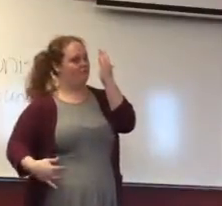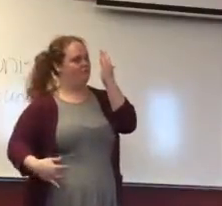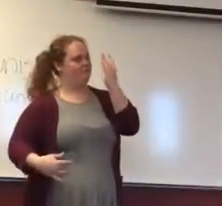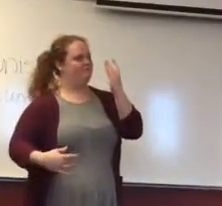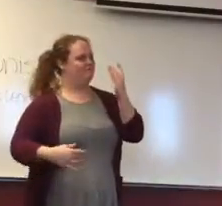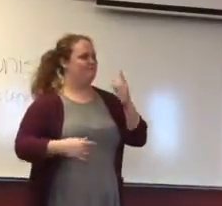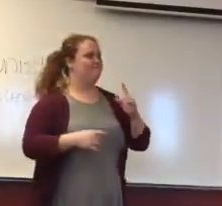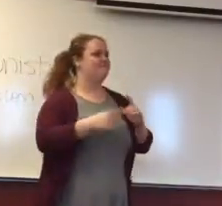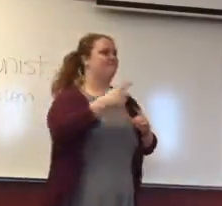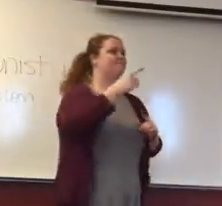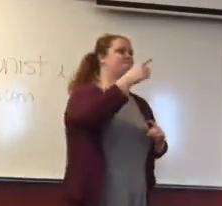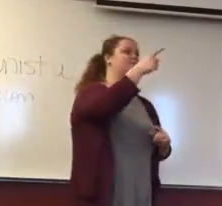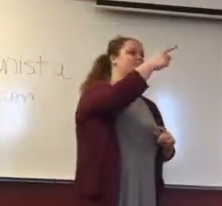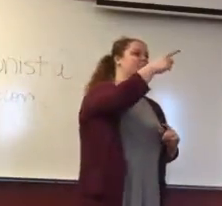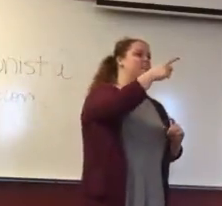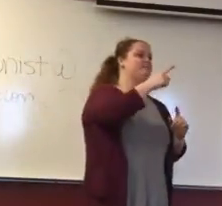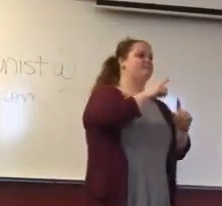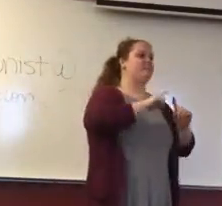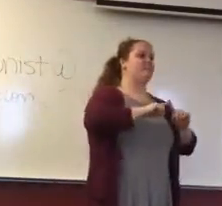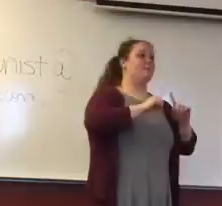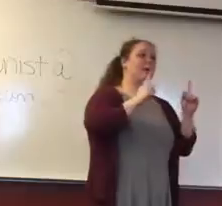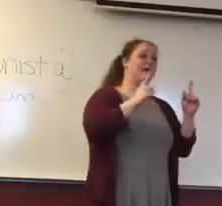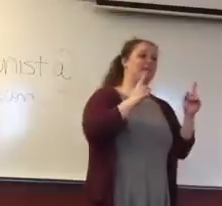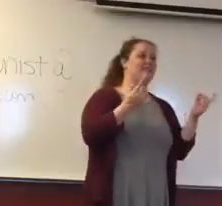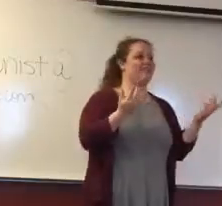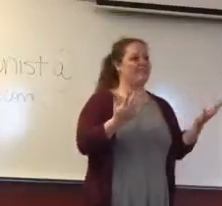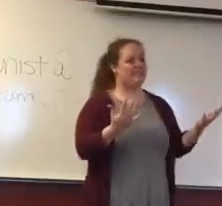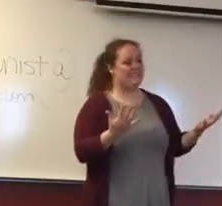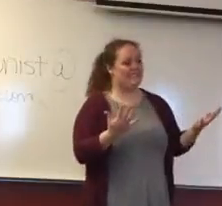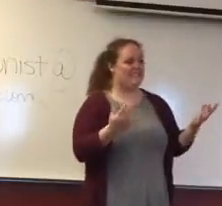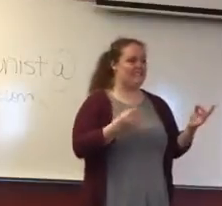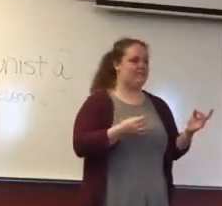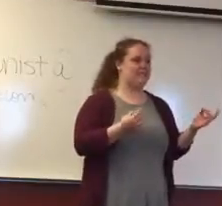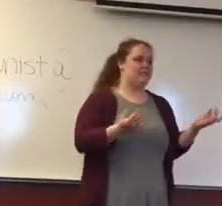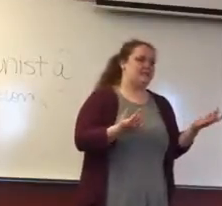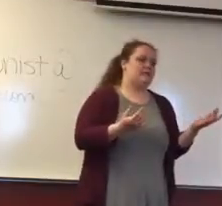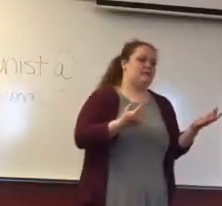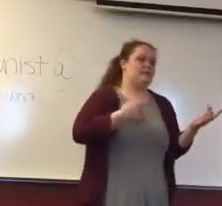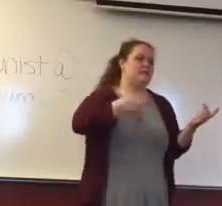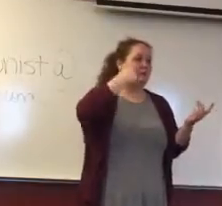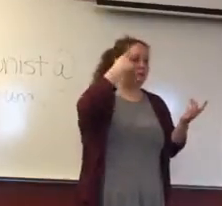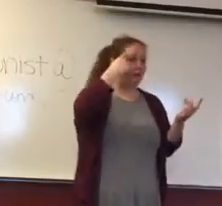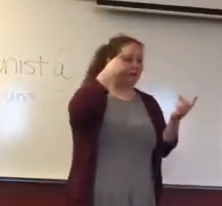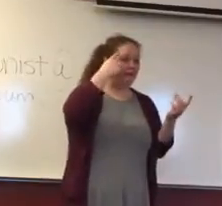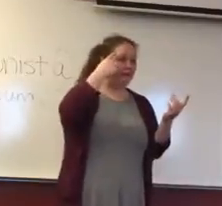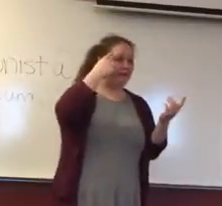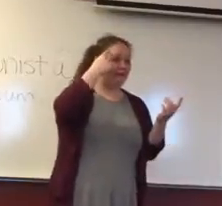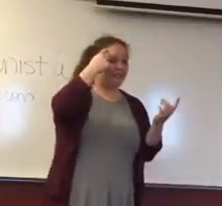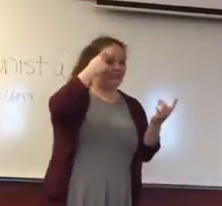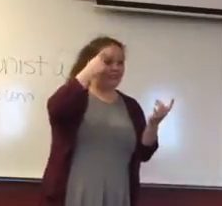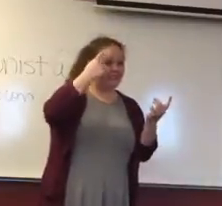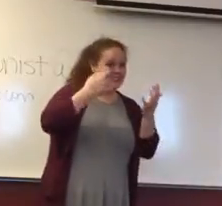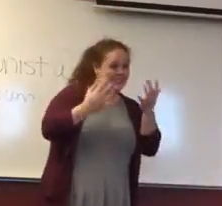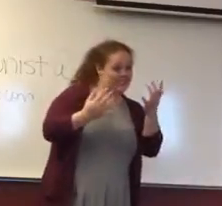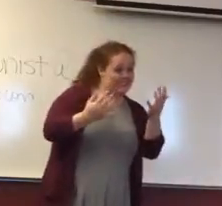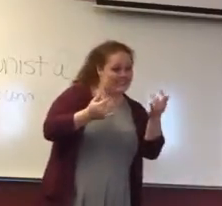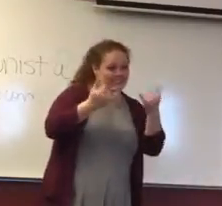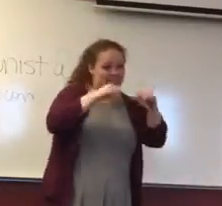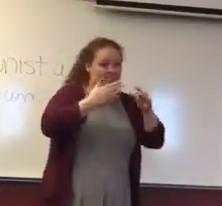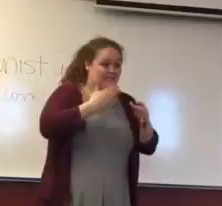how clear is your mind? I don't know. Yeah, that's, And like, how Yes. oppressed have you been? I don't know. Right. Am I in any real danger? I don't know. Right.